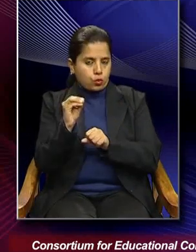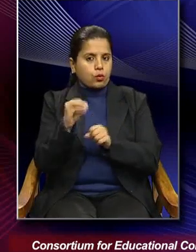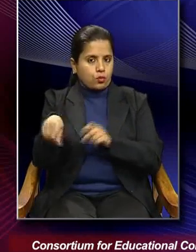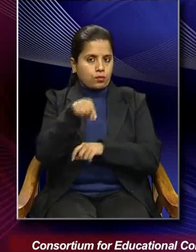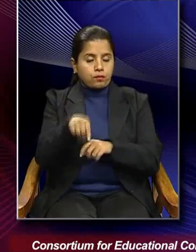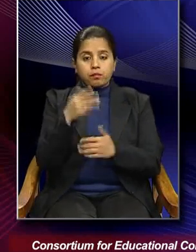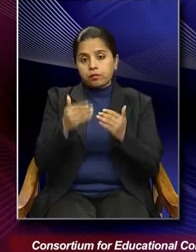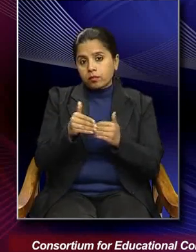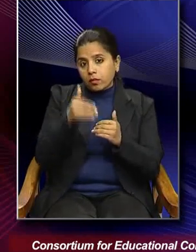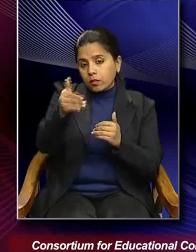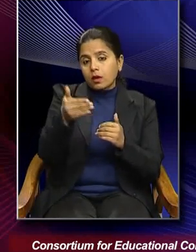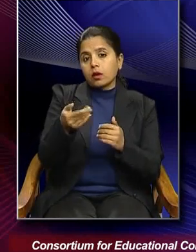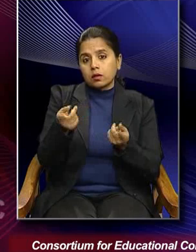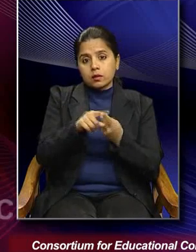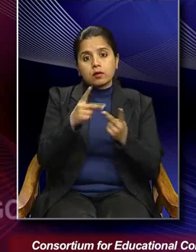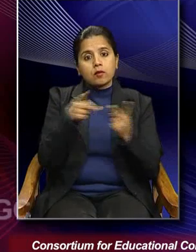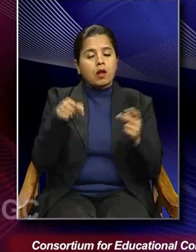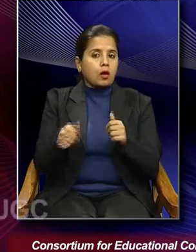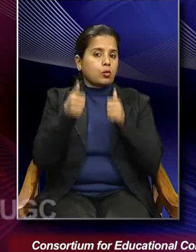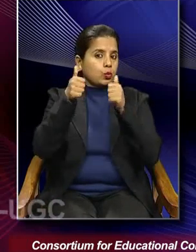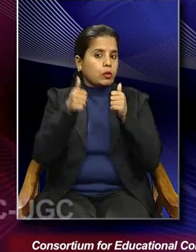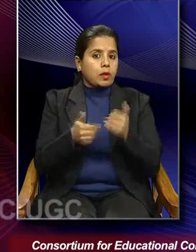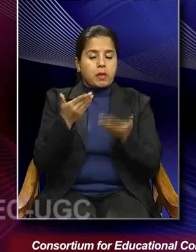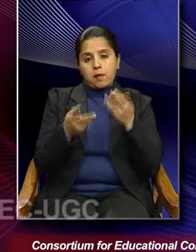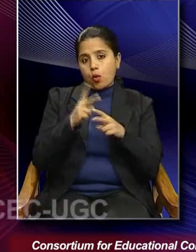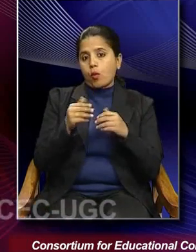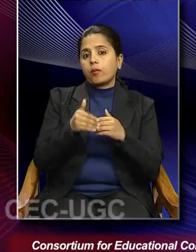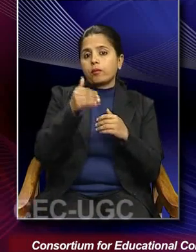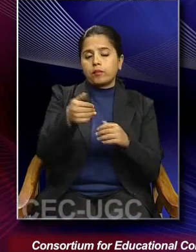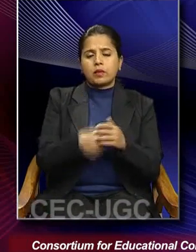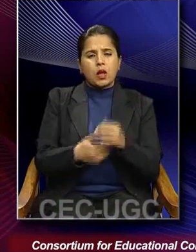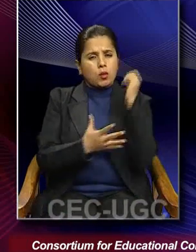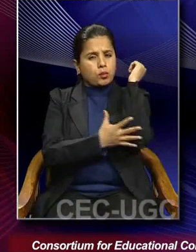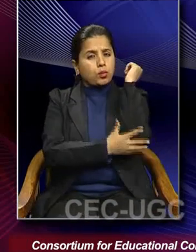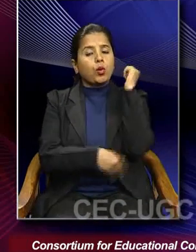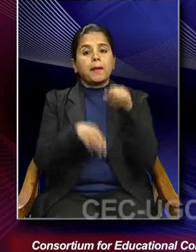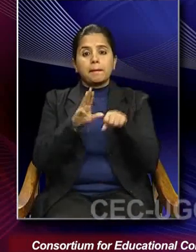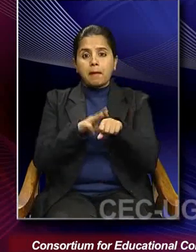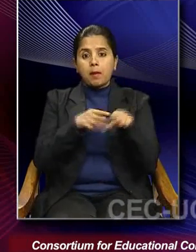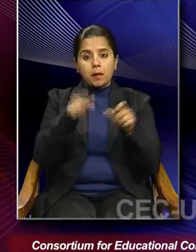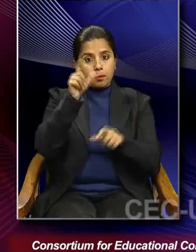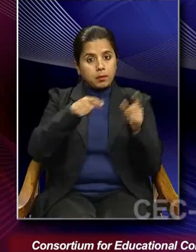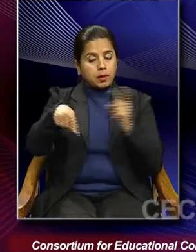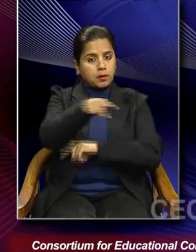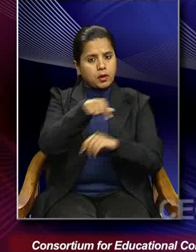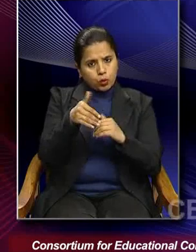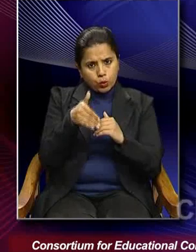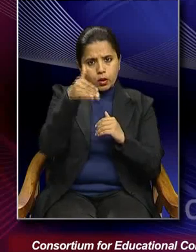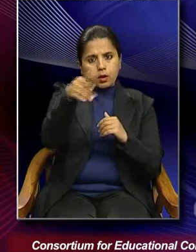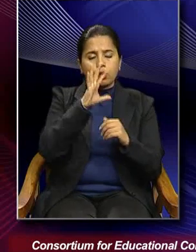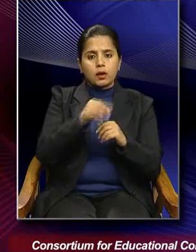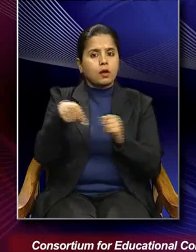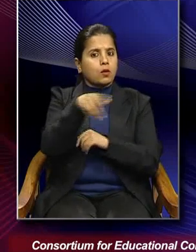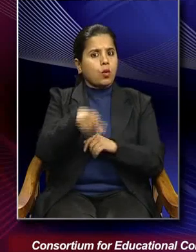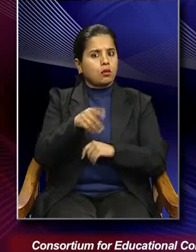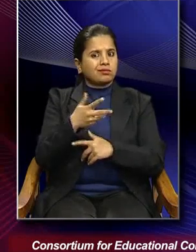this particular outcome will prevail. The poorest member of the population will be unwilling to